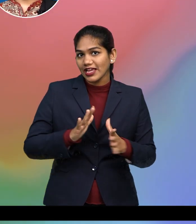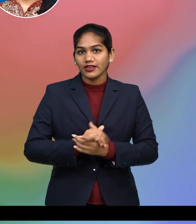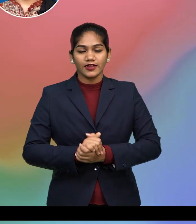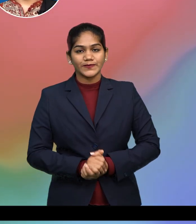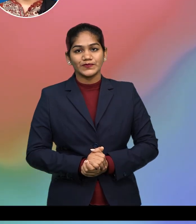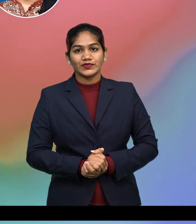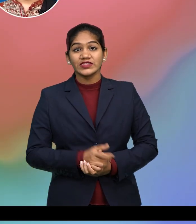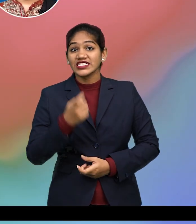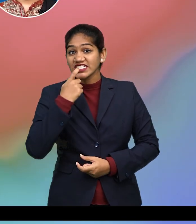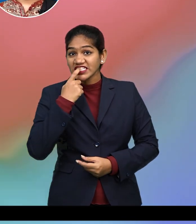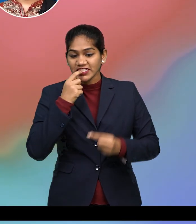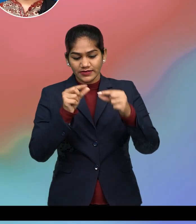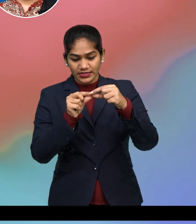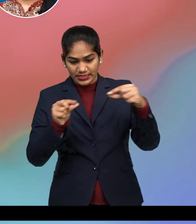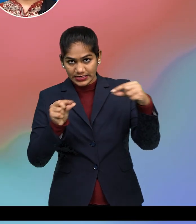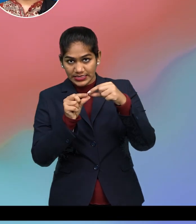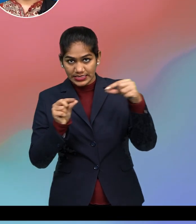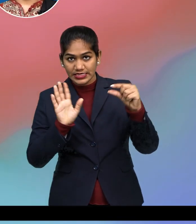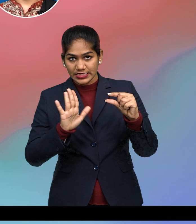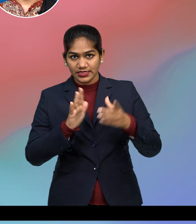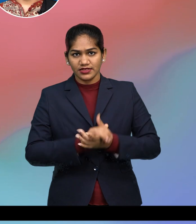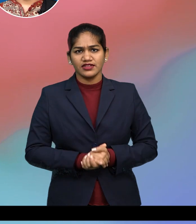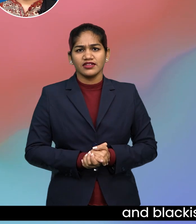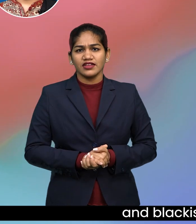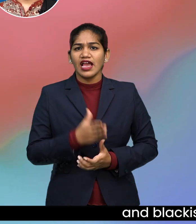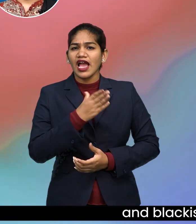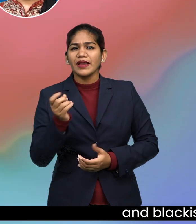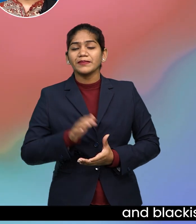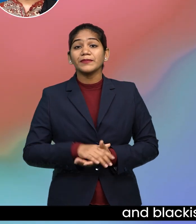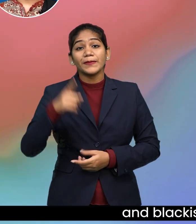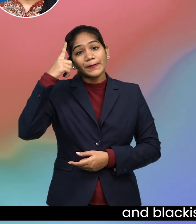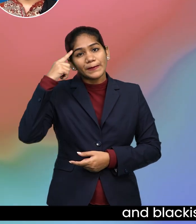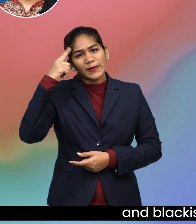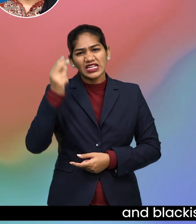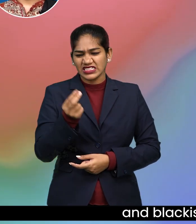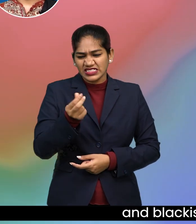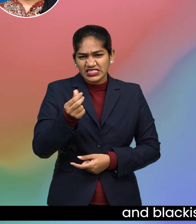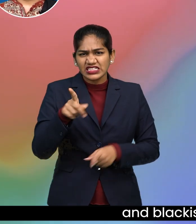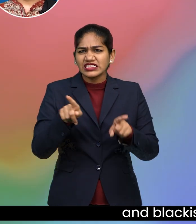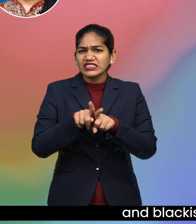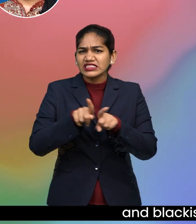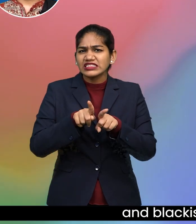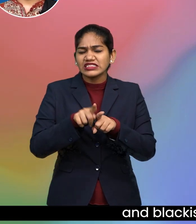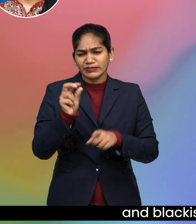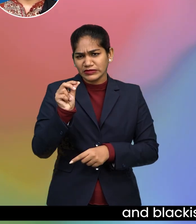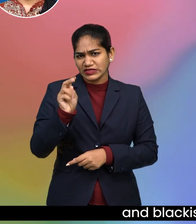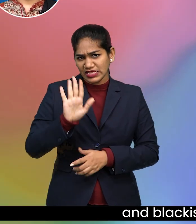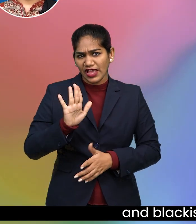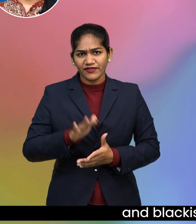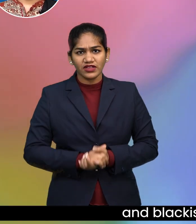Generally, whitish threads and blackish powdery like